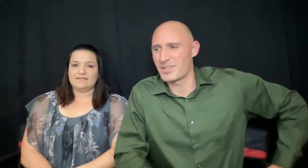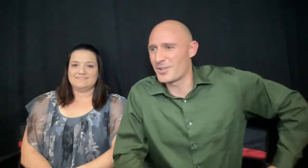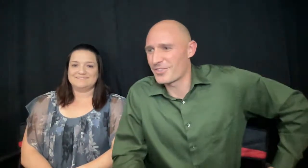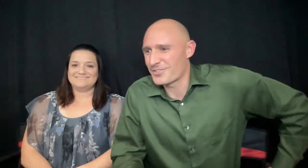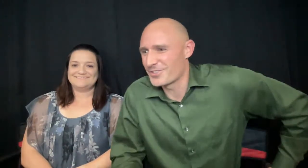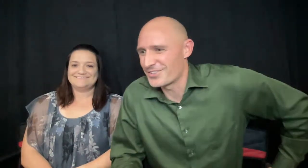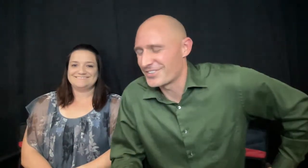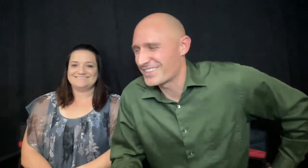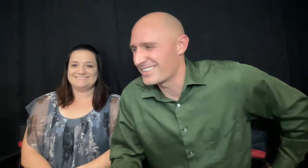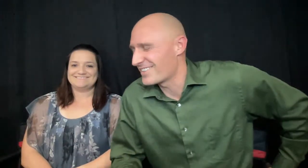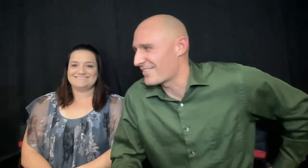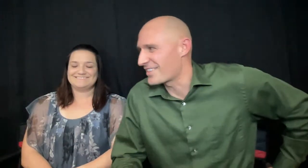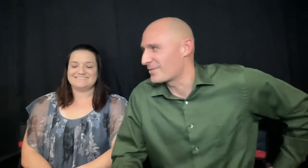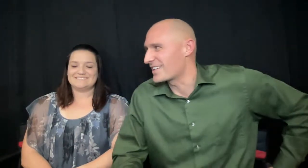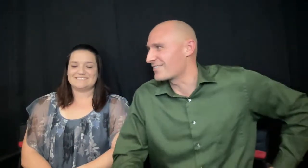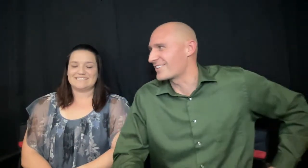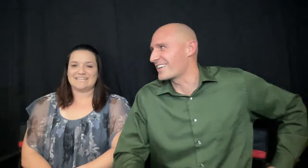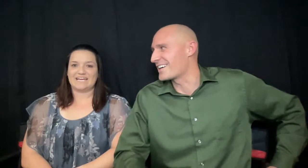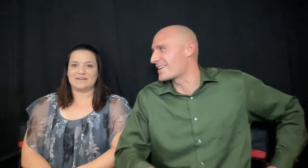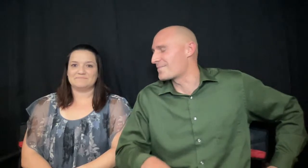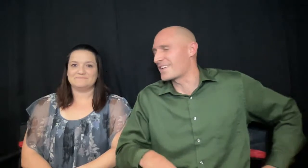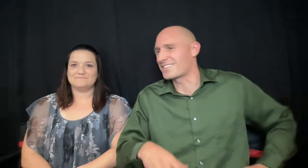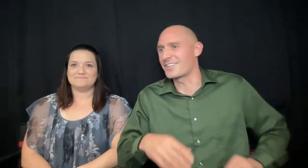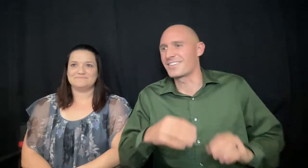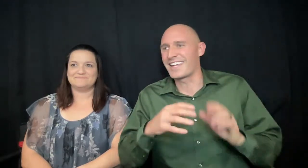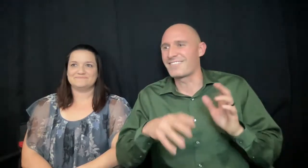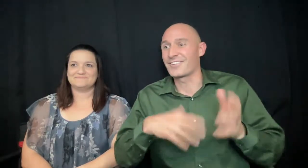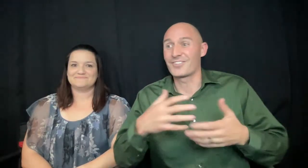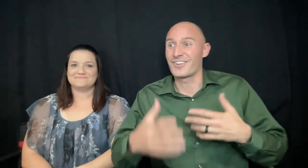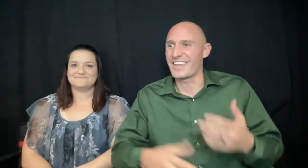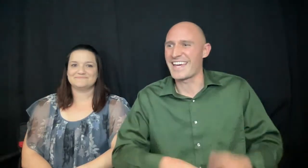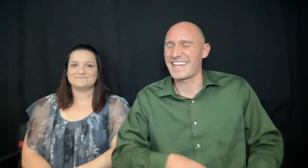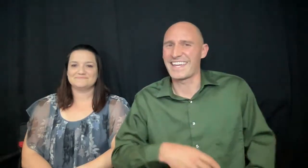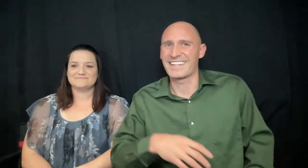blowing through everything we give her. And so we're doing all that, and